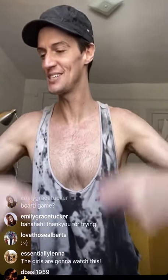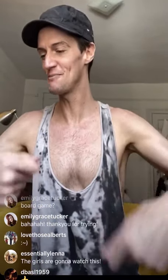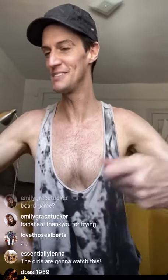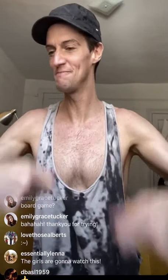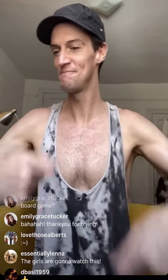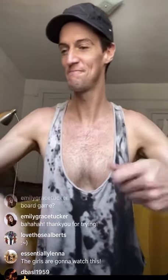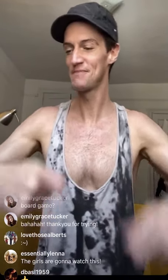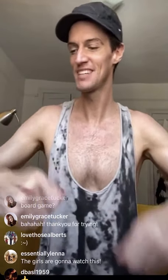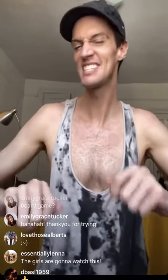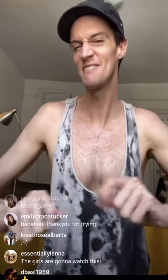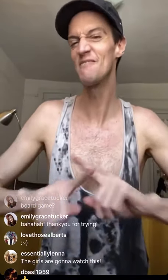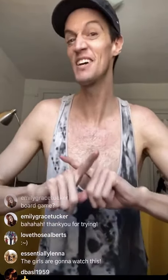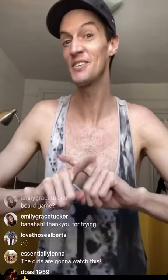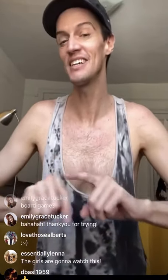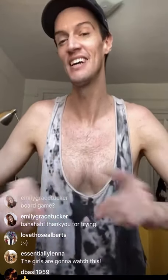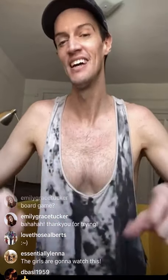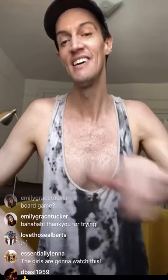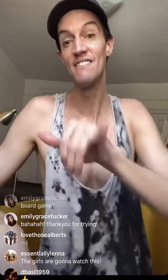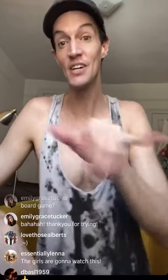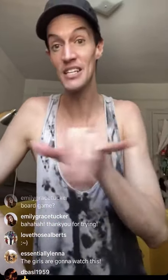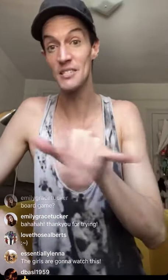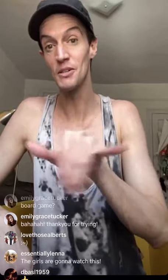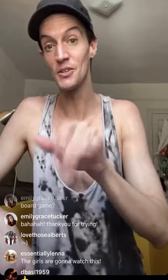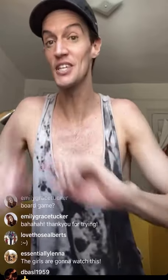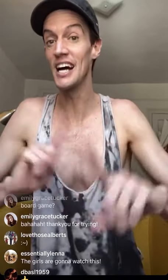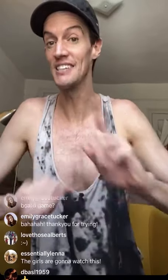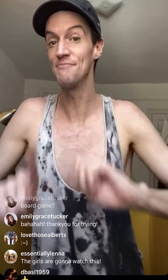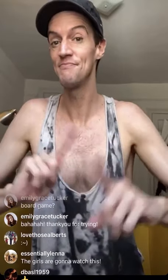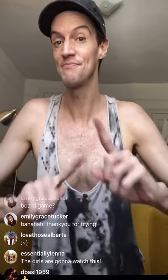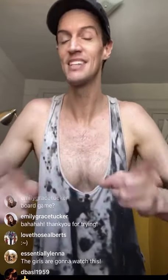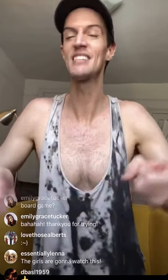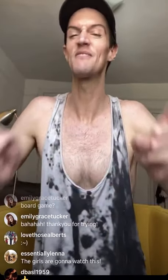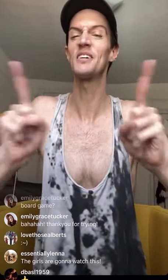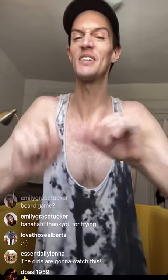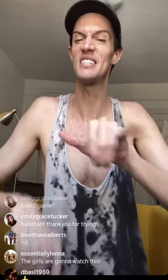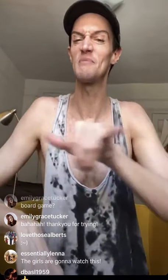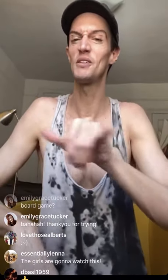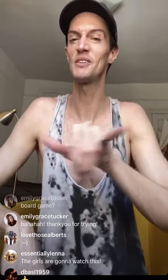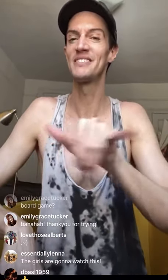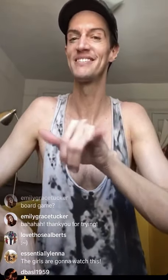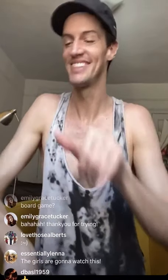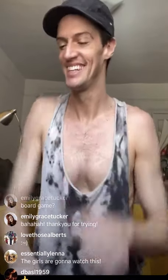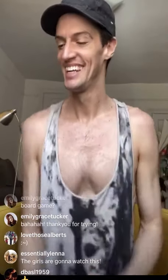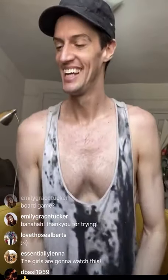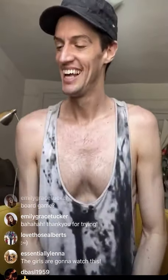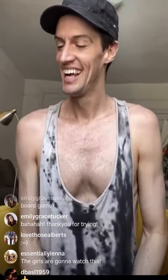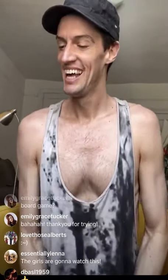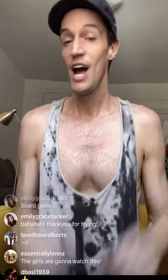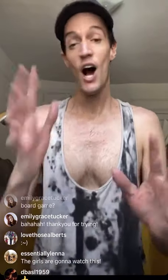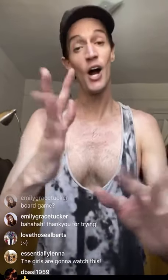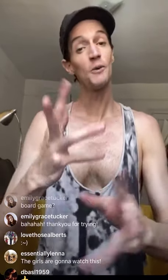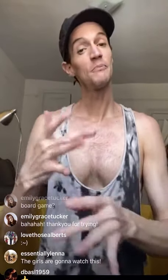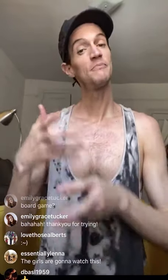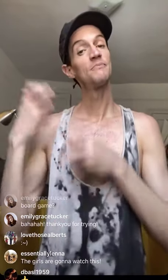hands are turned in a little bit. It's very, very similar sign. It's very similar. Harp,